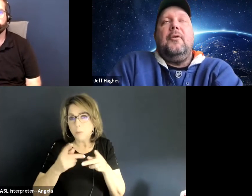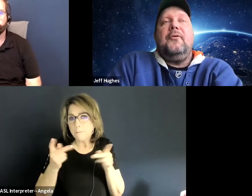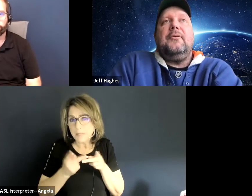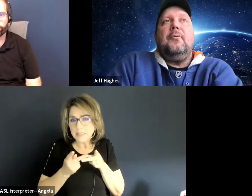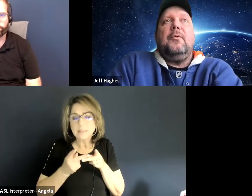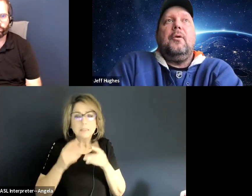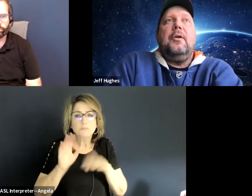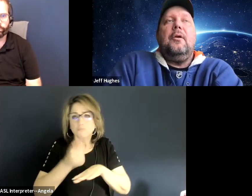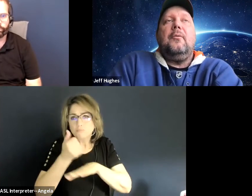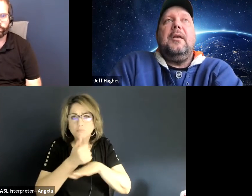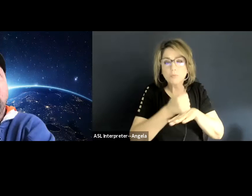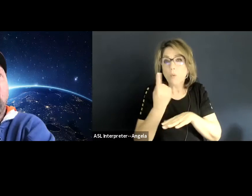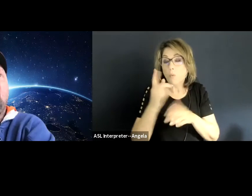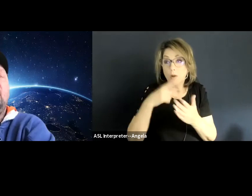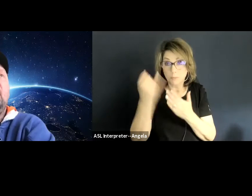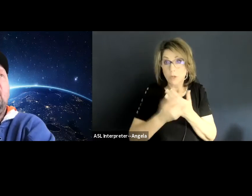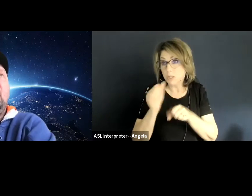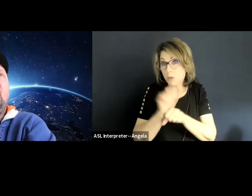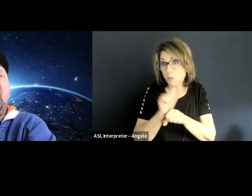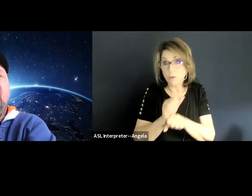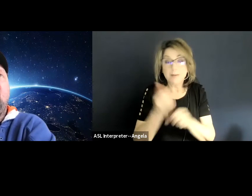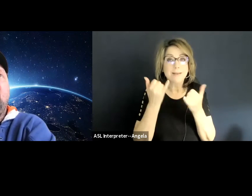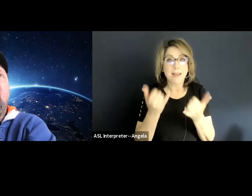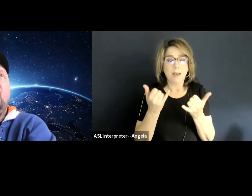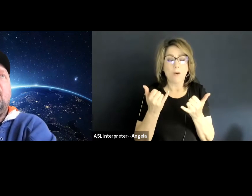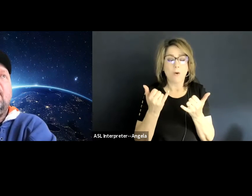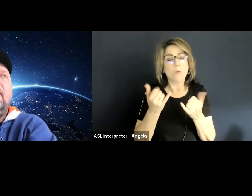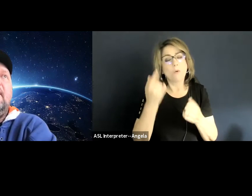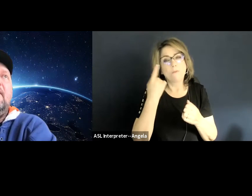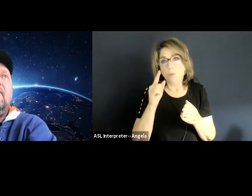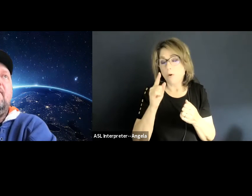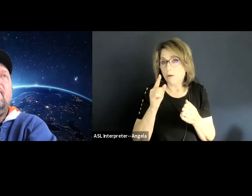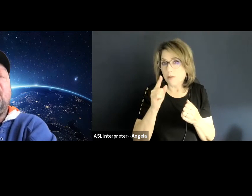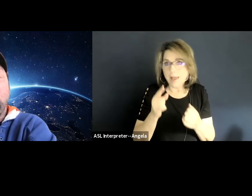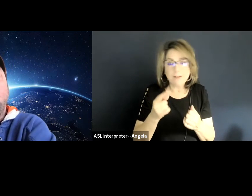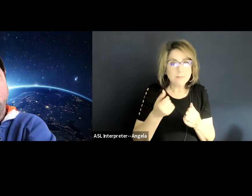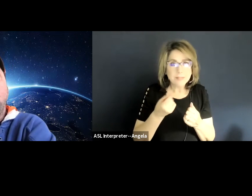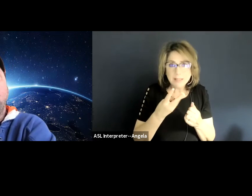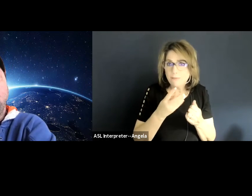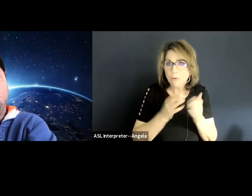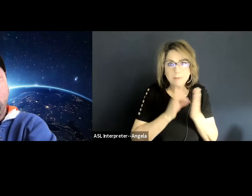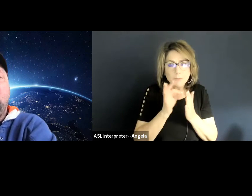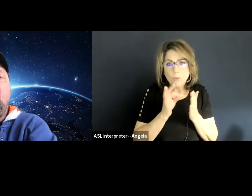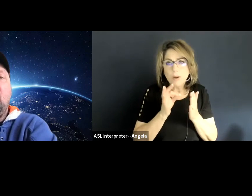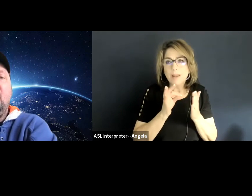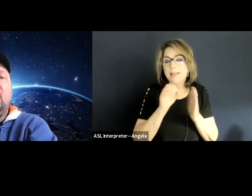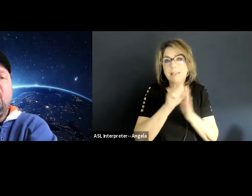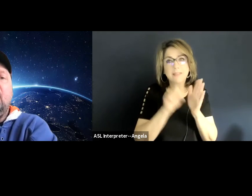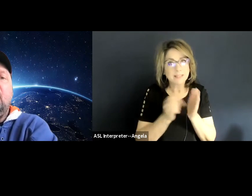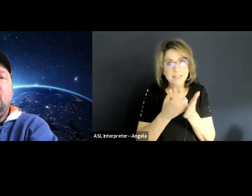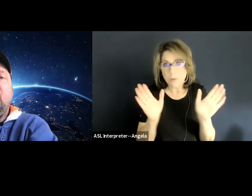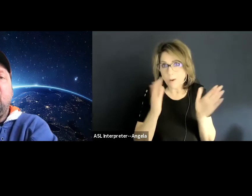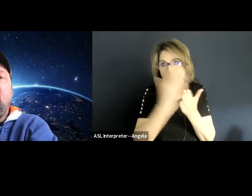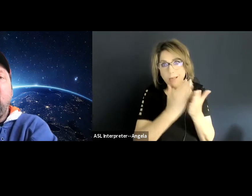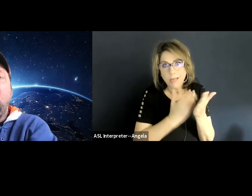of the projects that we're working on right now is to have an inventory of statewide of the number of